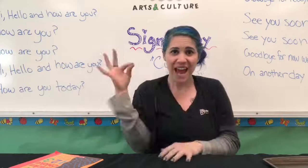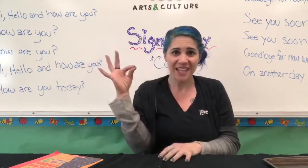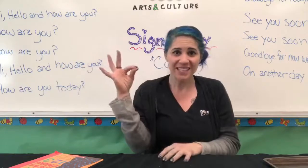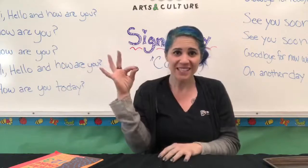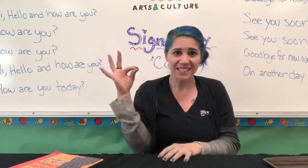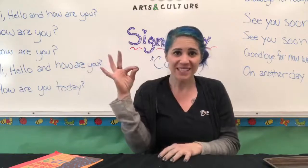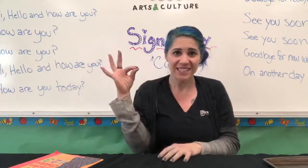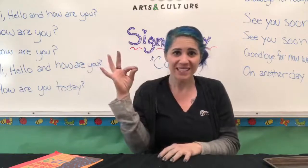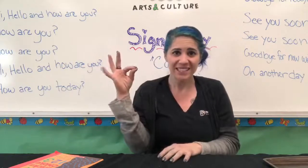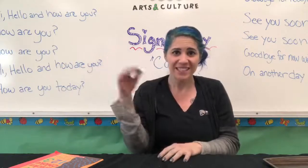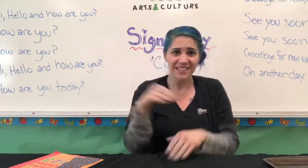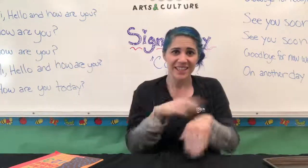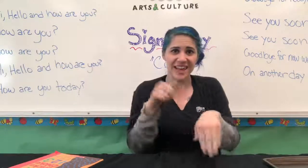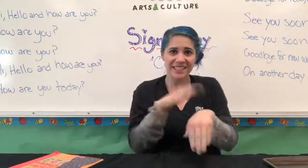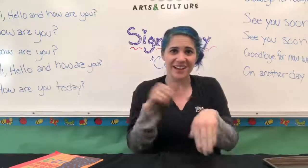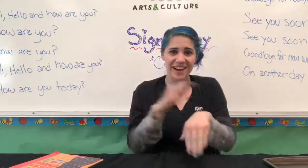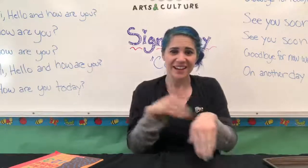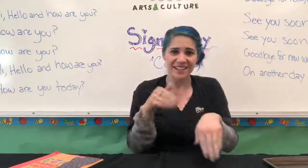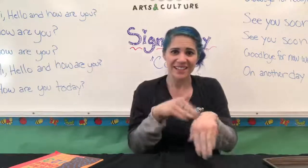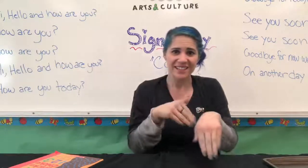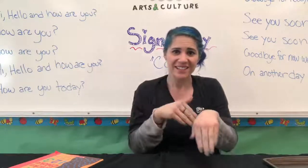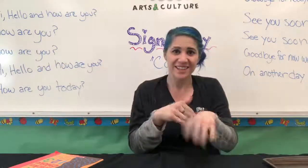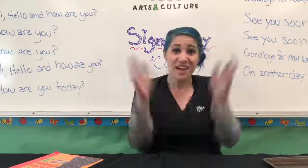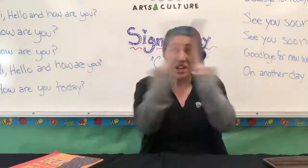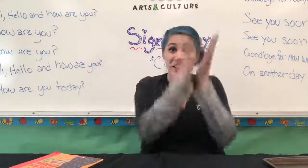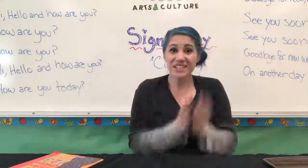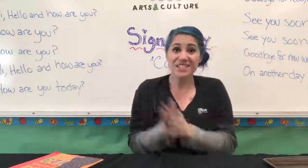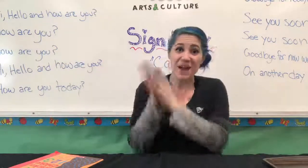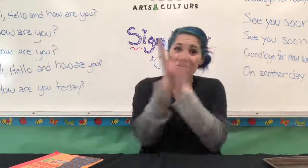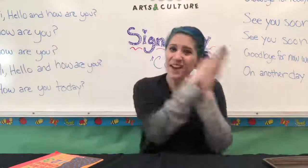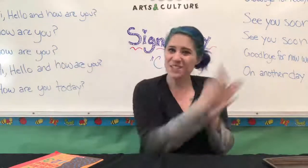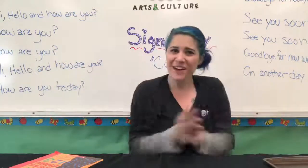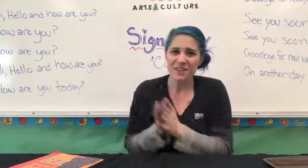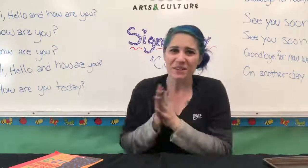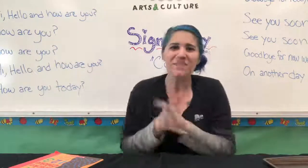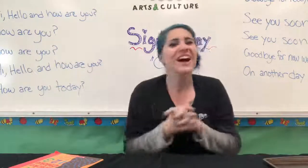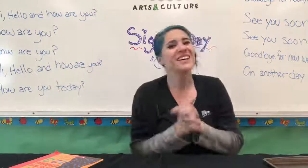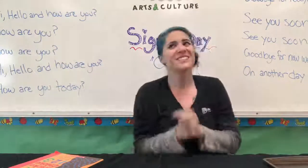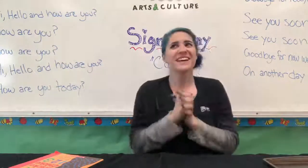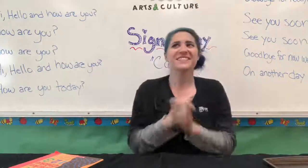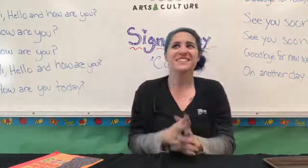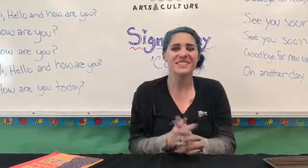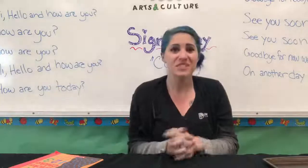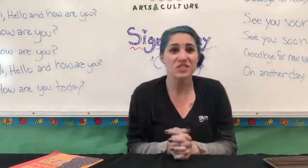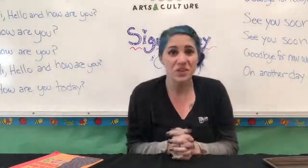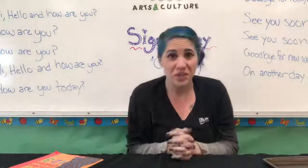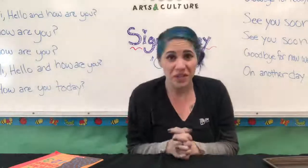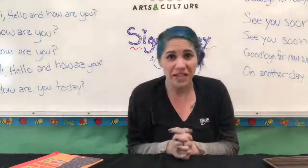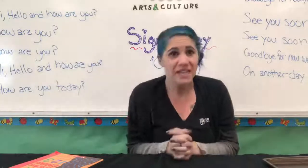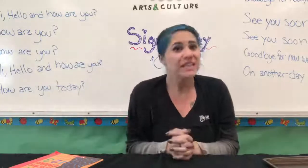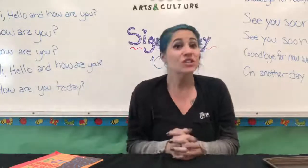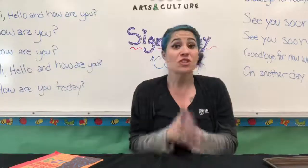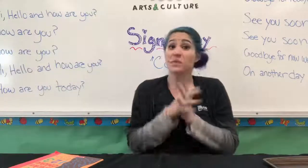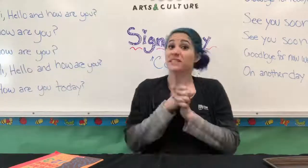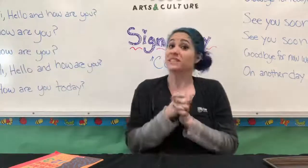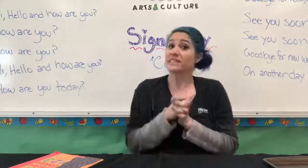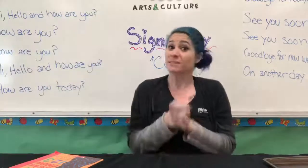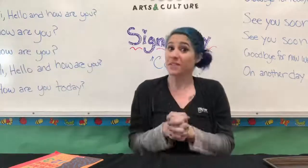Cat and dog. Good job, friends. Round of applause. You guys are doing so good. Do you want to sing some